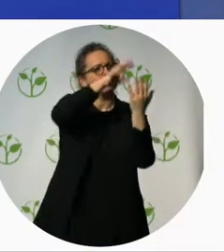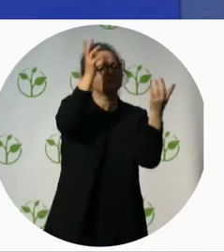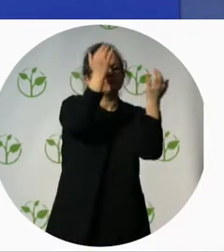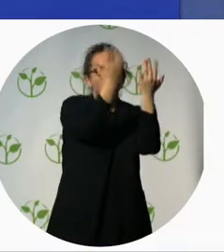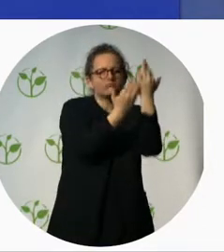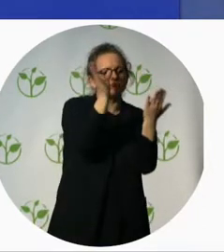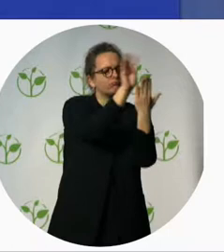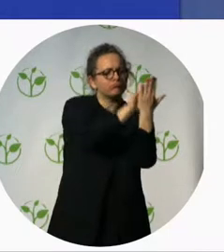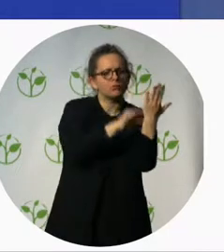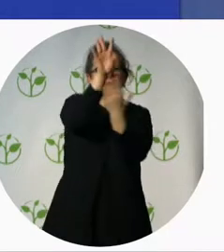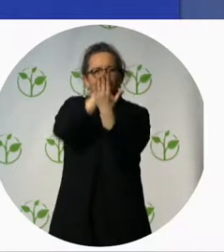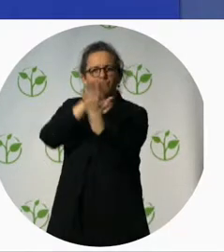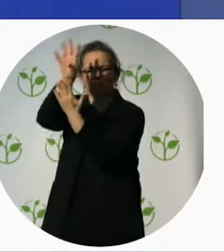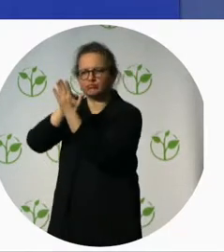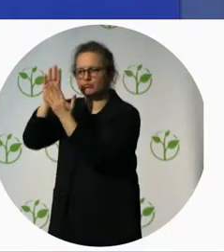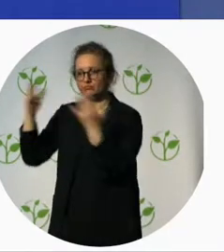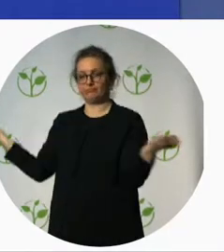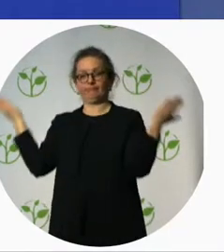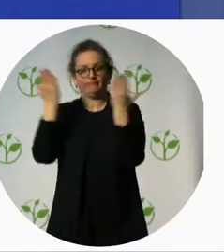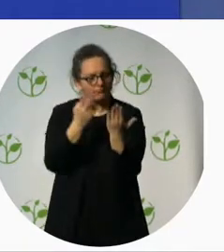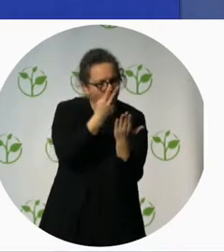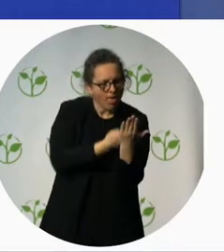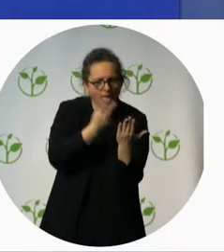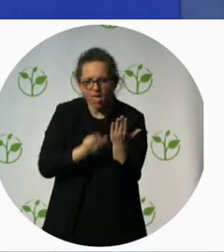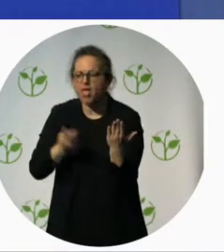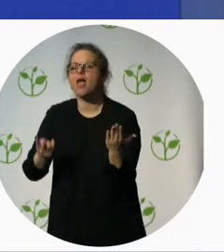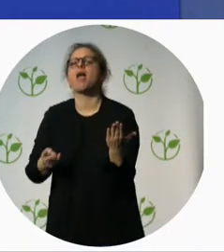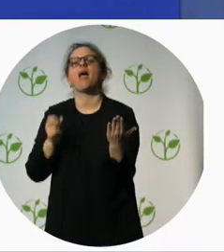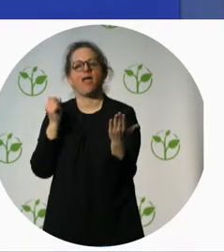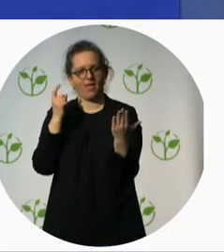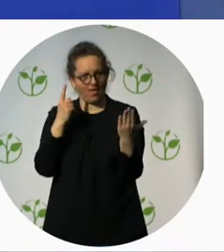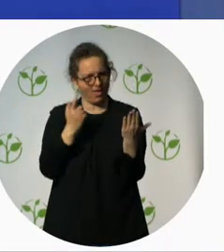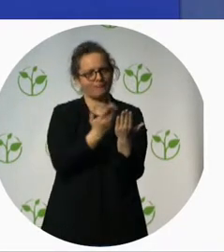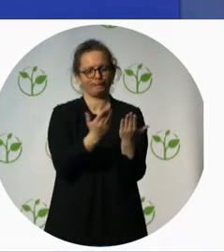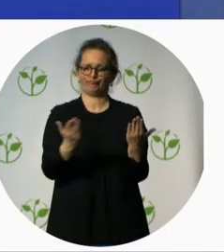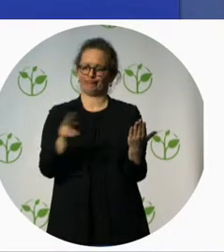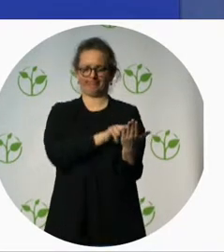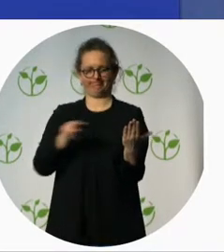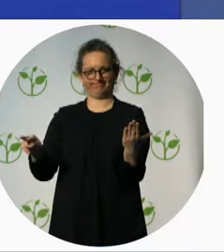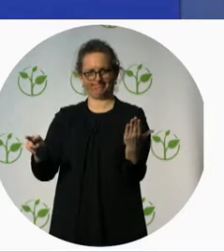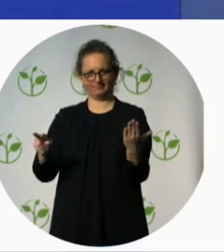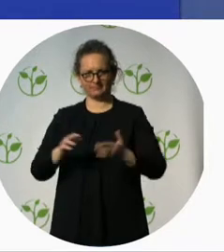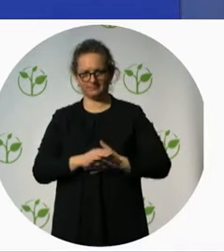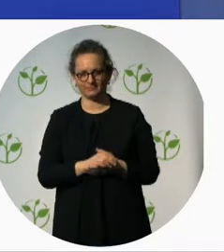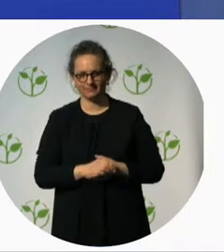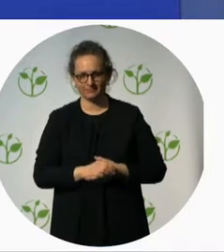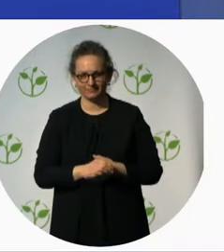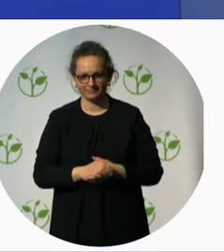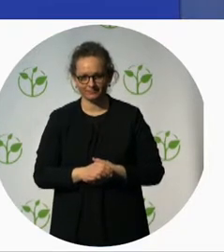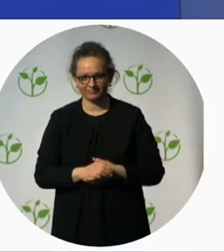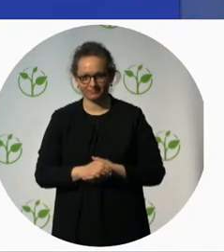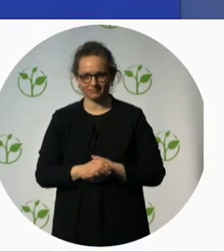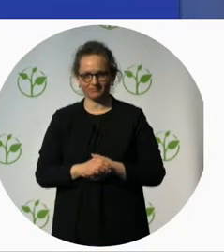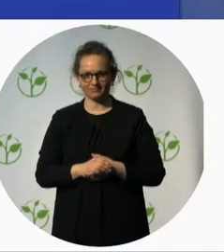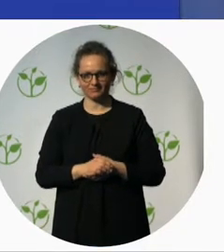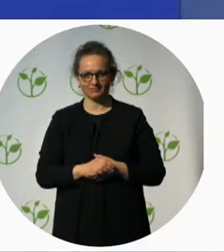to address when they address their reports to the committee. We have to move governments, but let me qualify that.